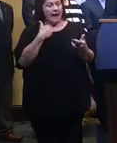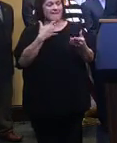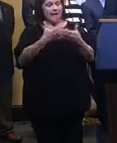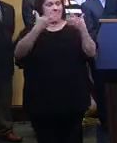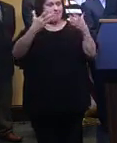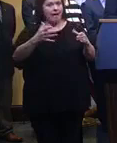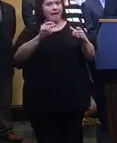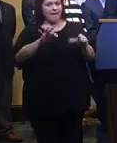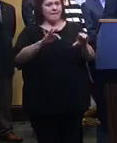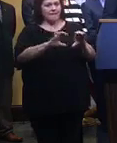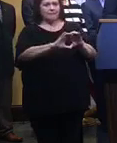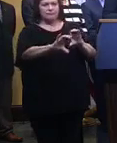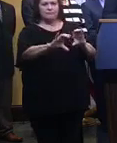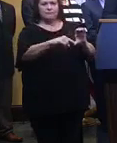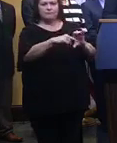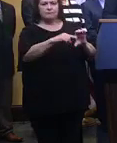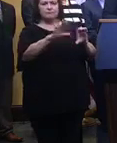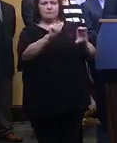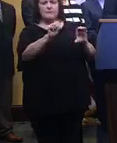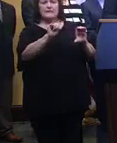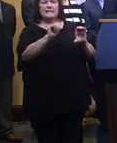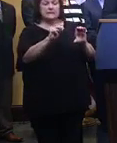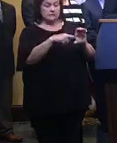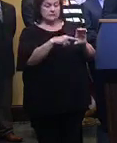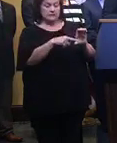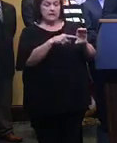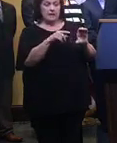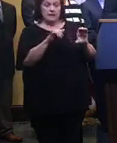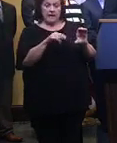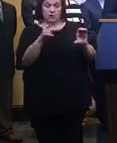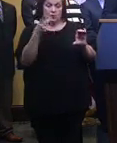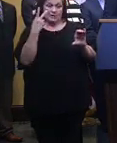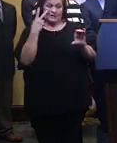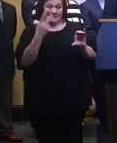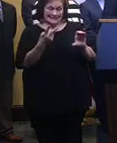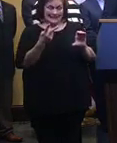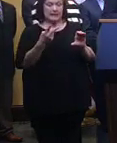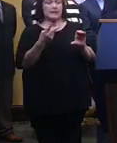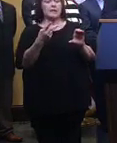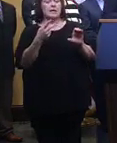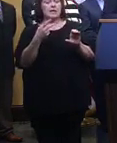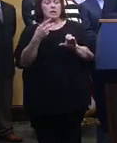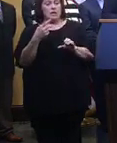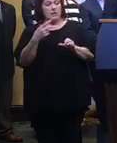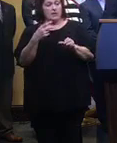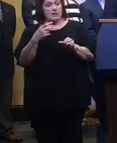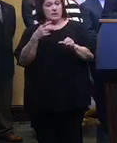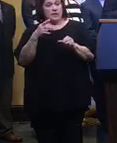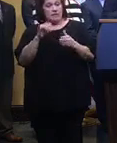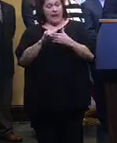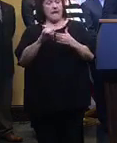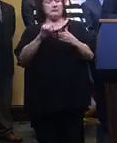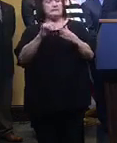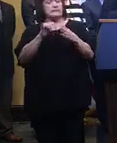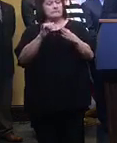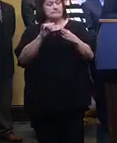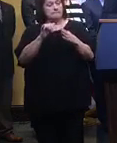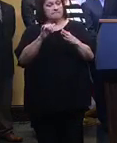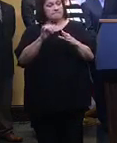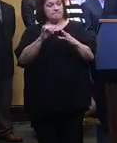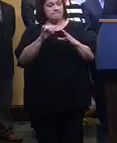see clogs, we see breaks, etc. The mayor's victory on fair share is an unprecedented public safety measure